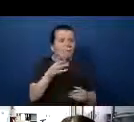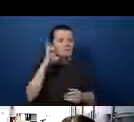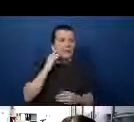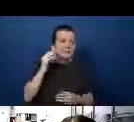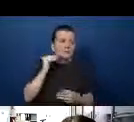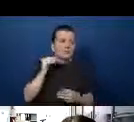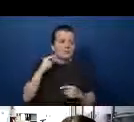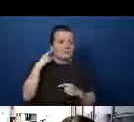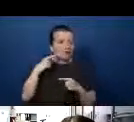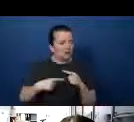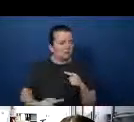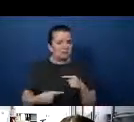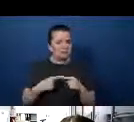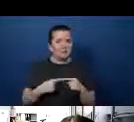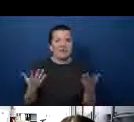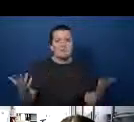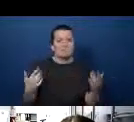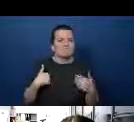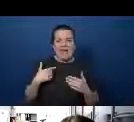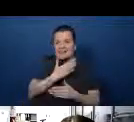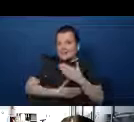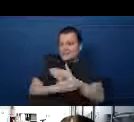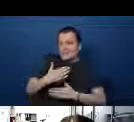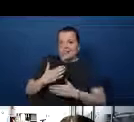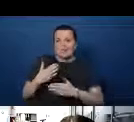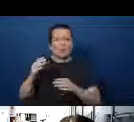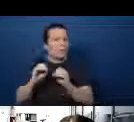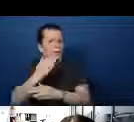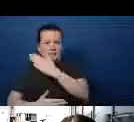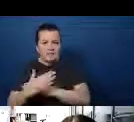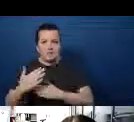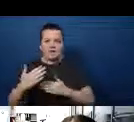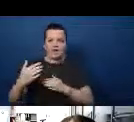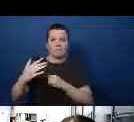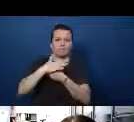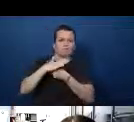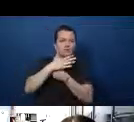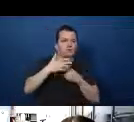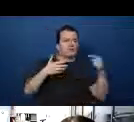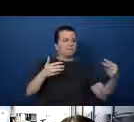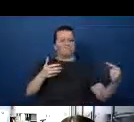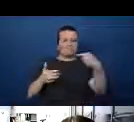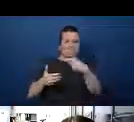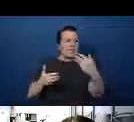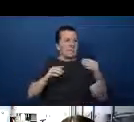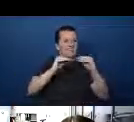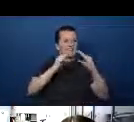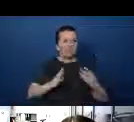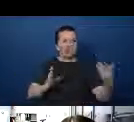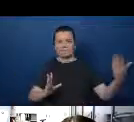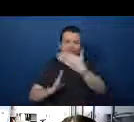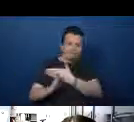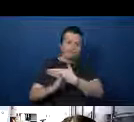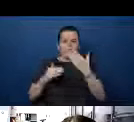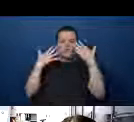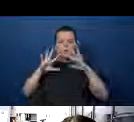with disabled students and do not know how to tackle their special education needs. And also, family is